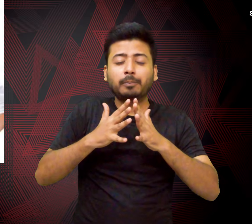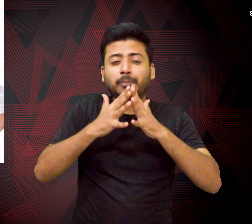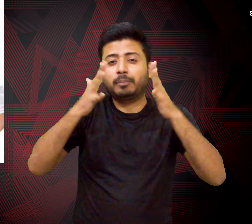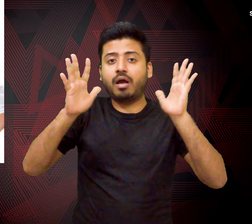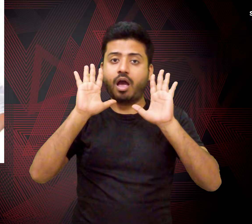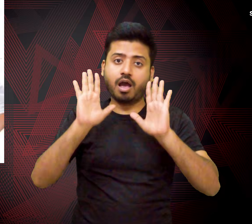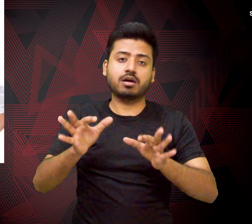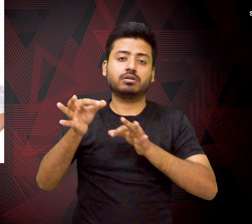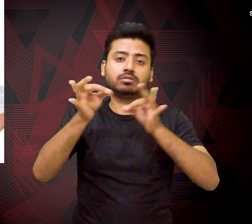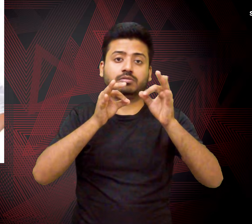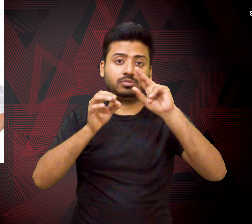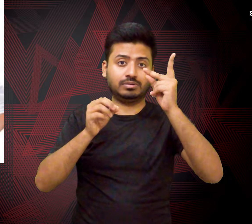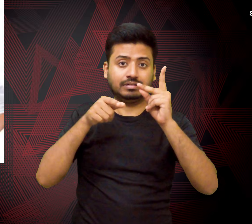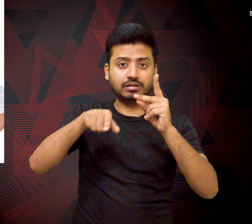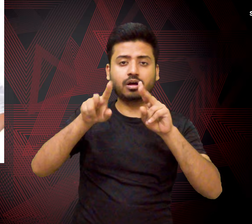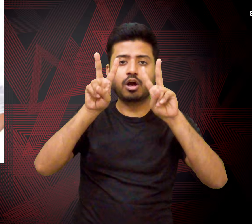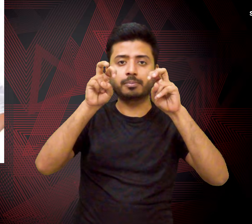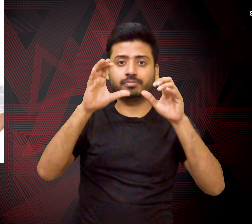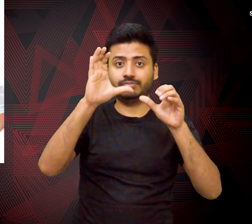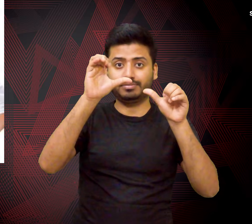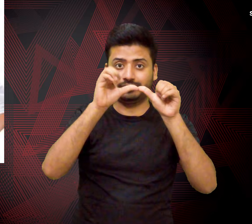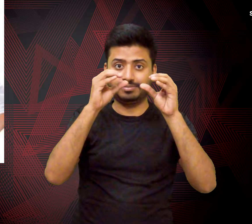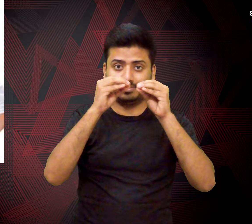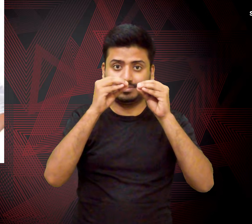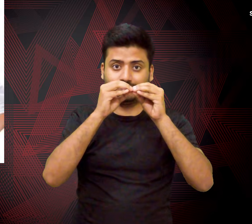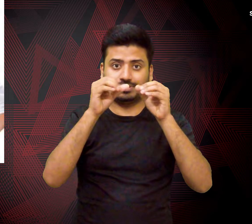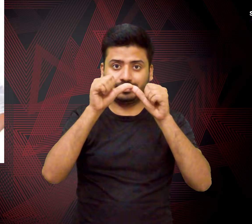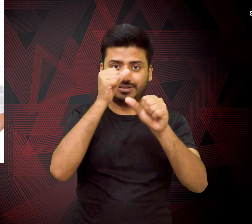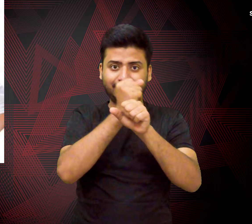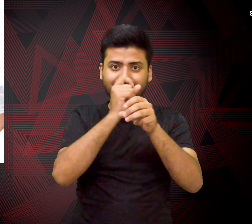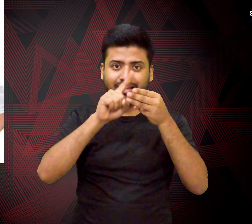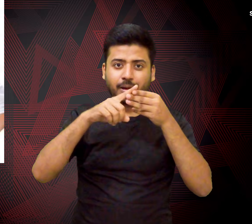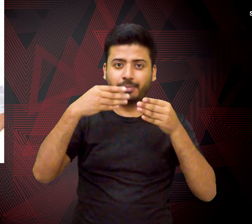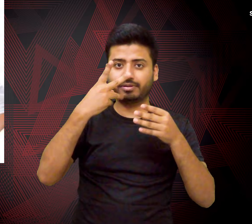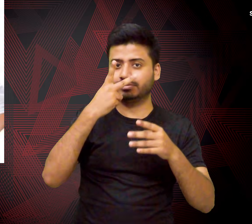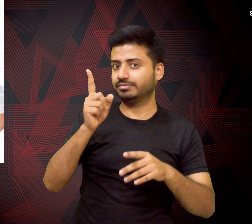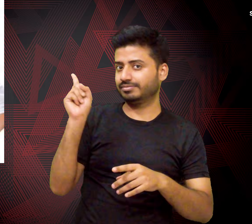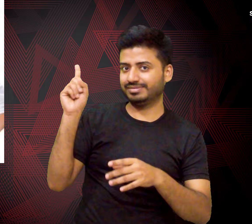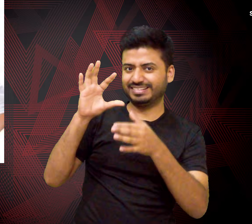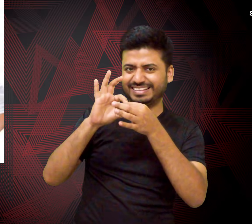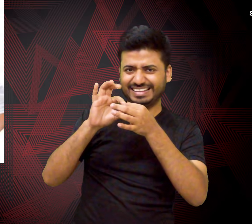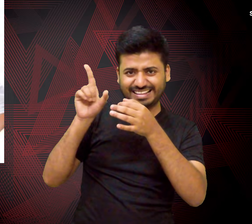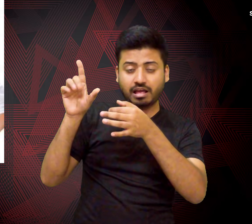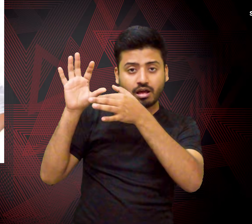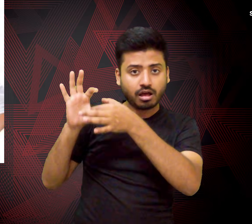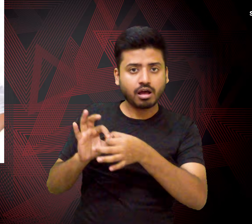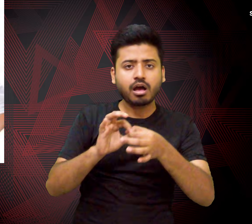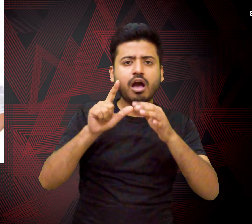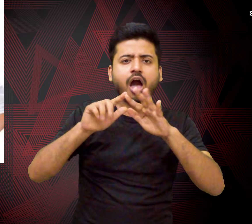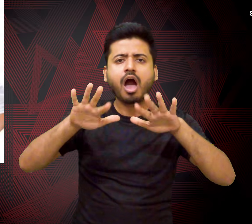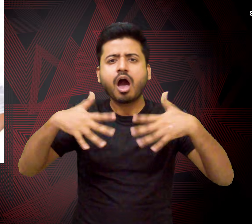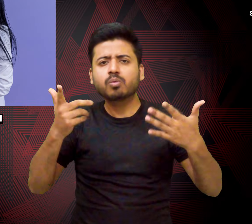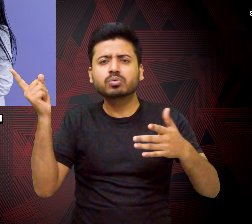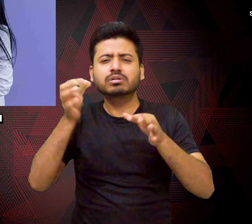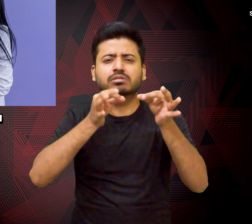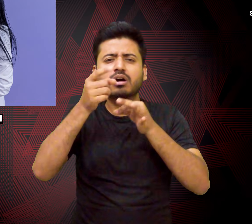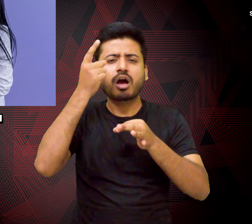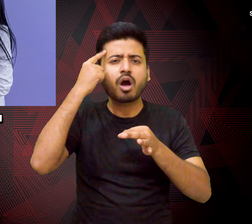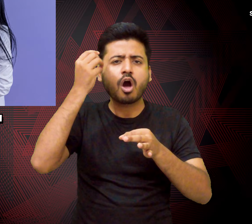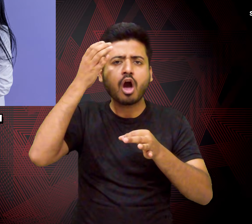some cases, suppressing milk supply, often reducing pain within 20 minutes. Breast pain, mastalgia, is usually caused